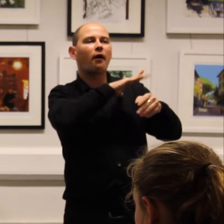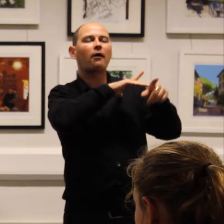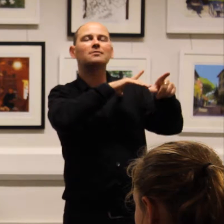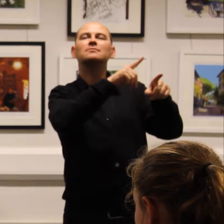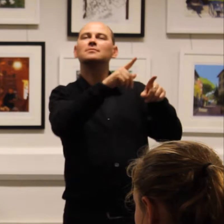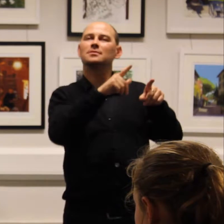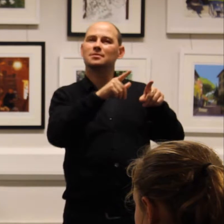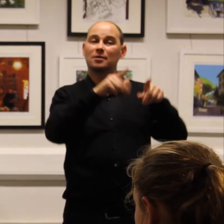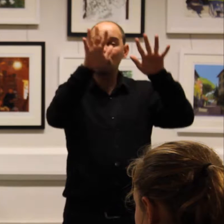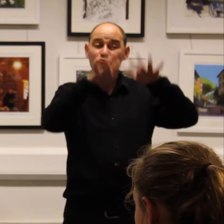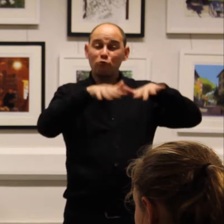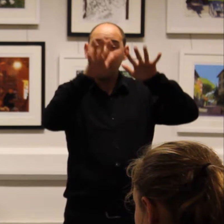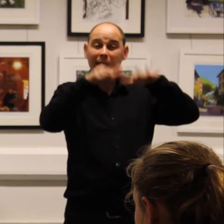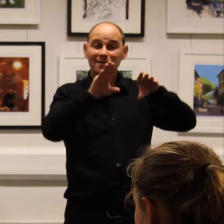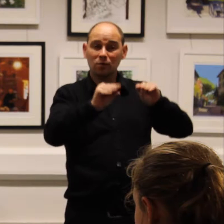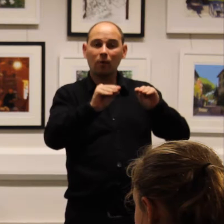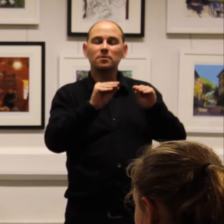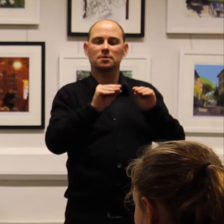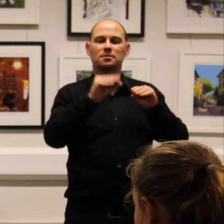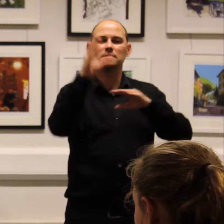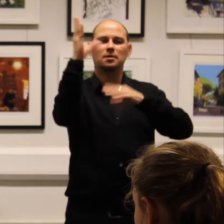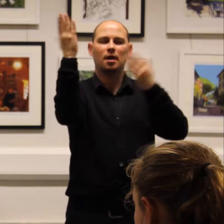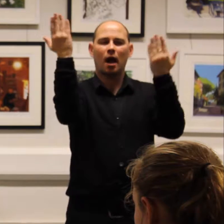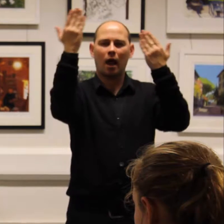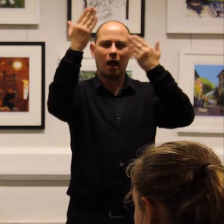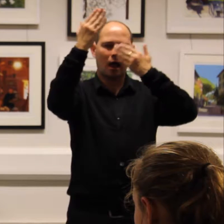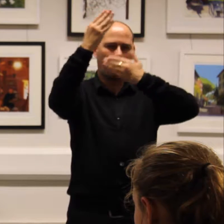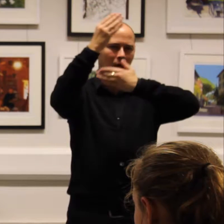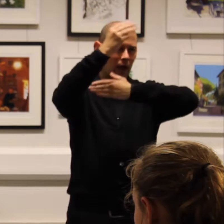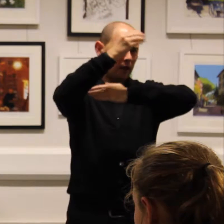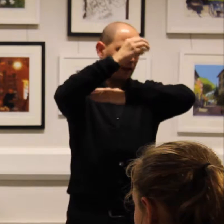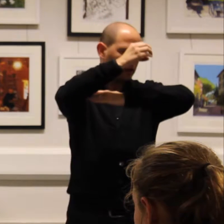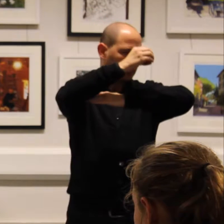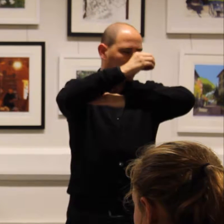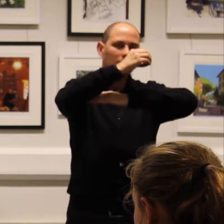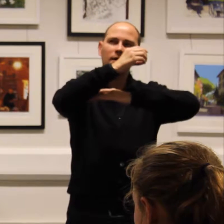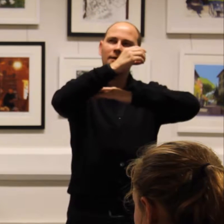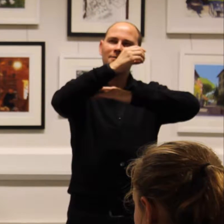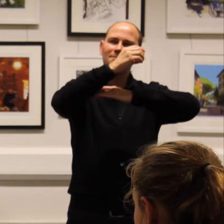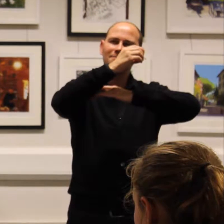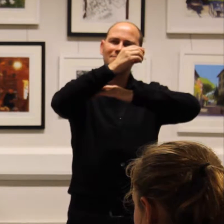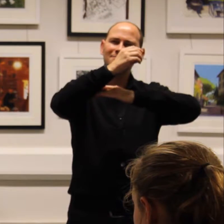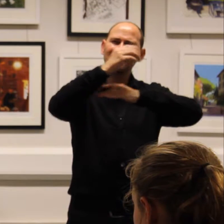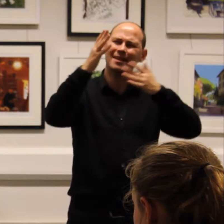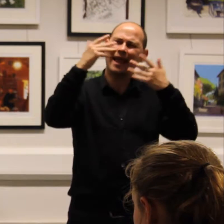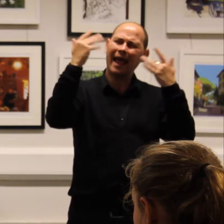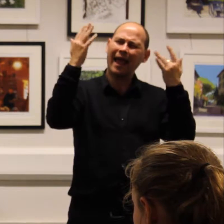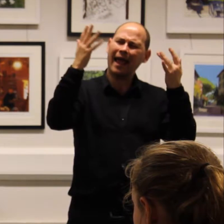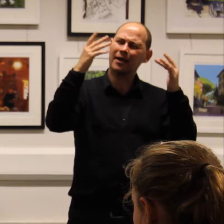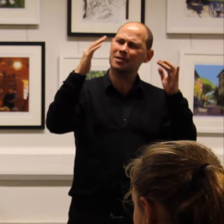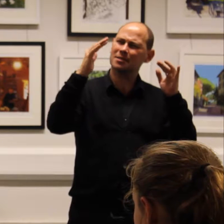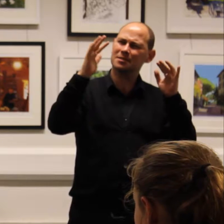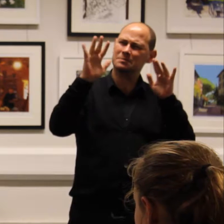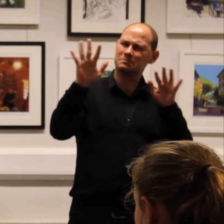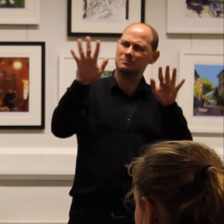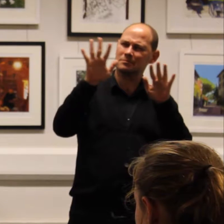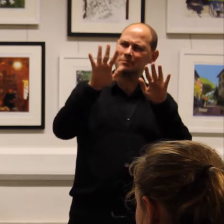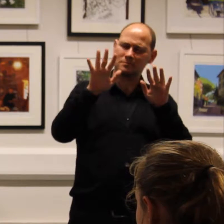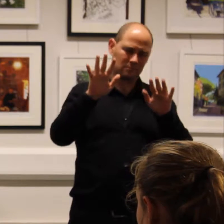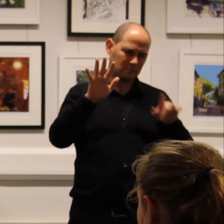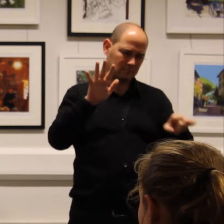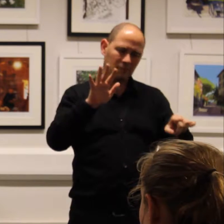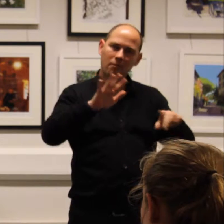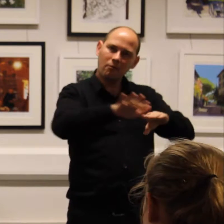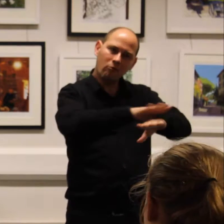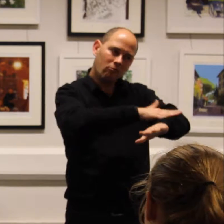is fading. The air is still a bit blurred. But despite this, the grass is